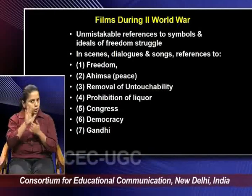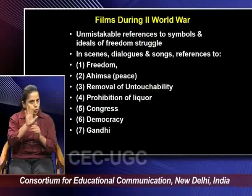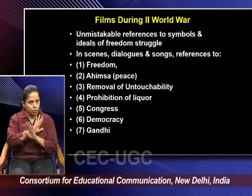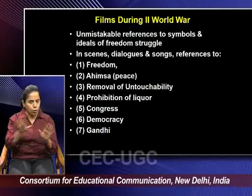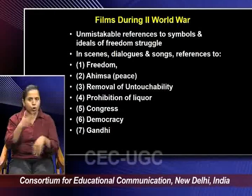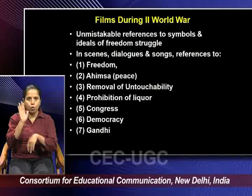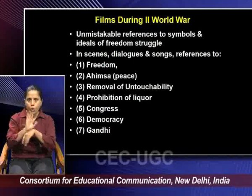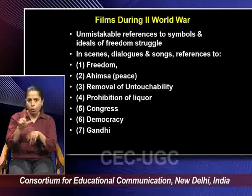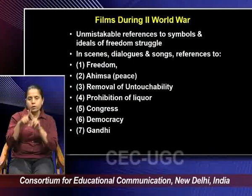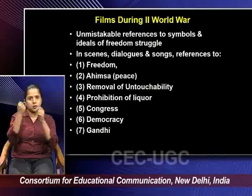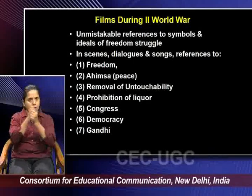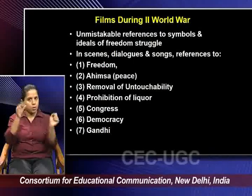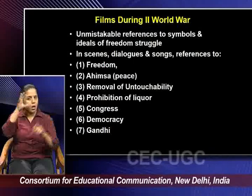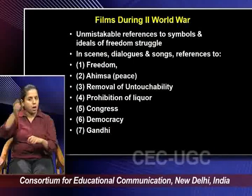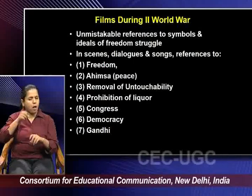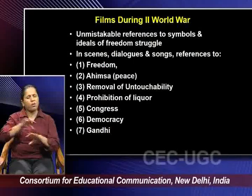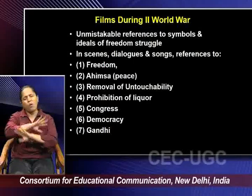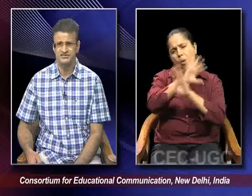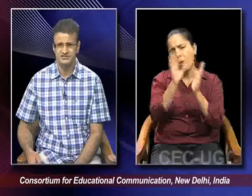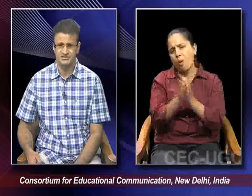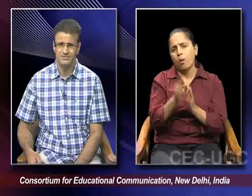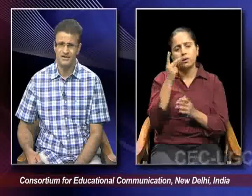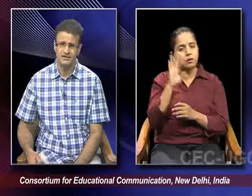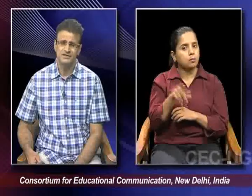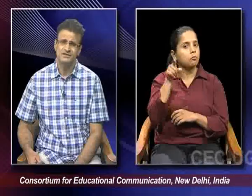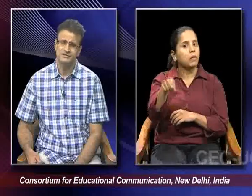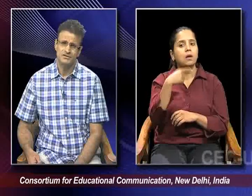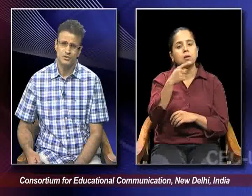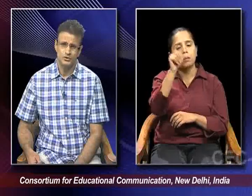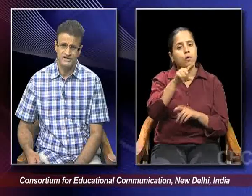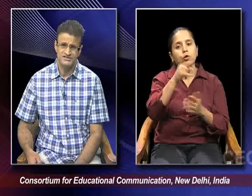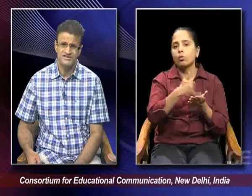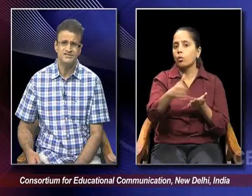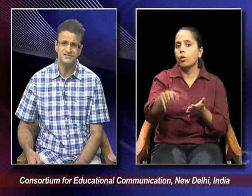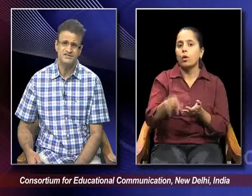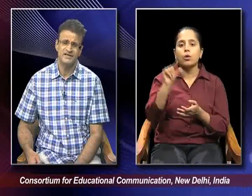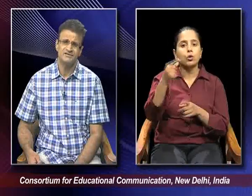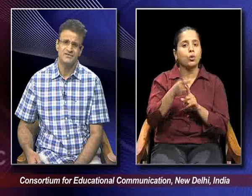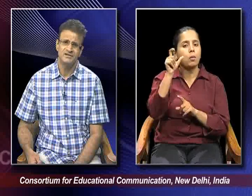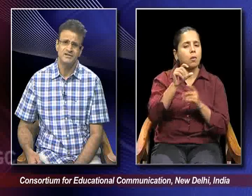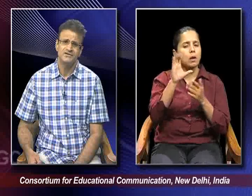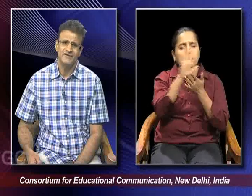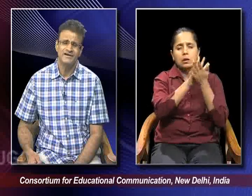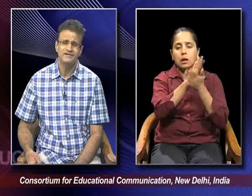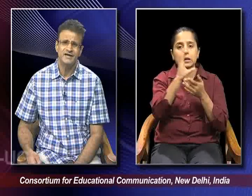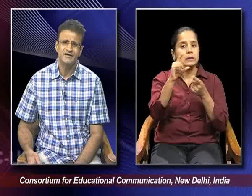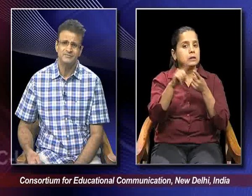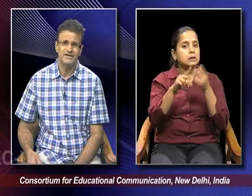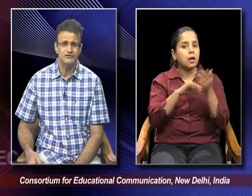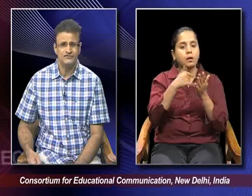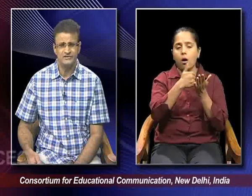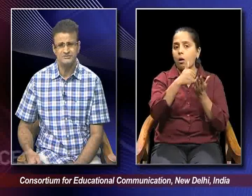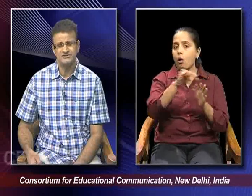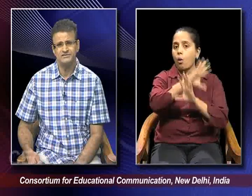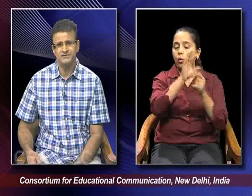Congress, democracy, Gandhi, all of them, they were being rejected by the colonial censors, and we find that many